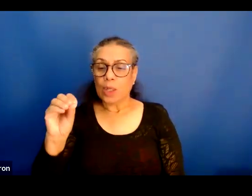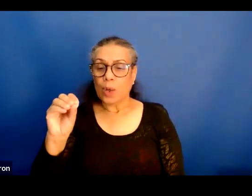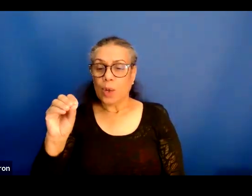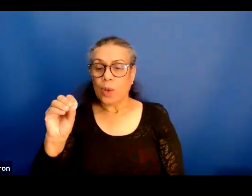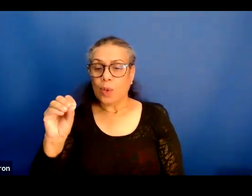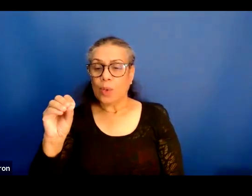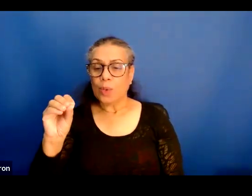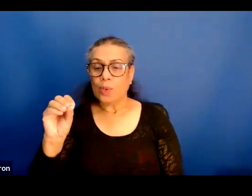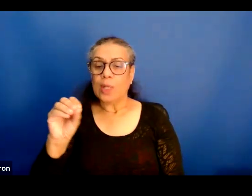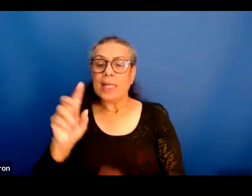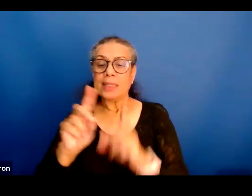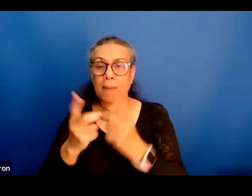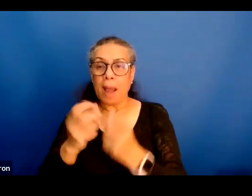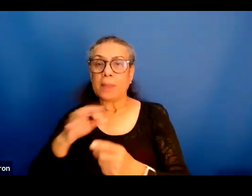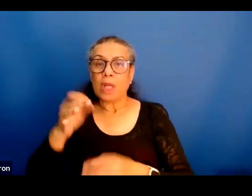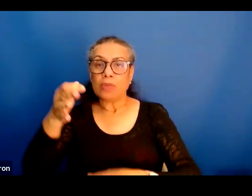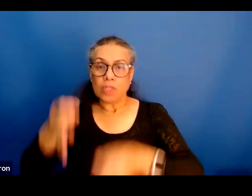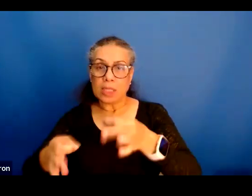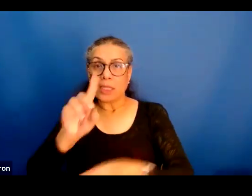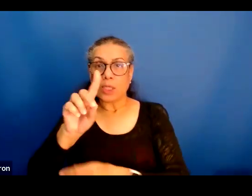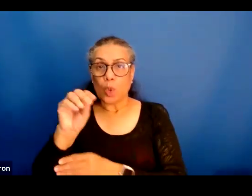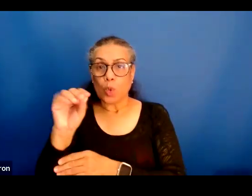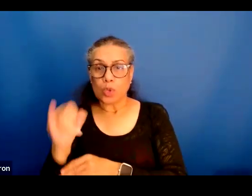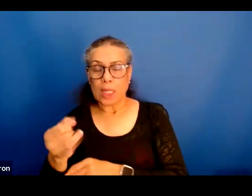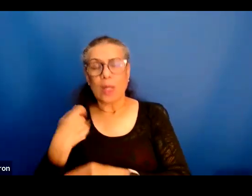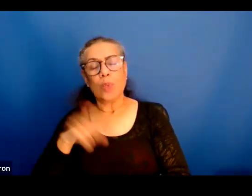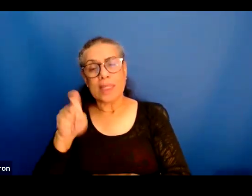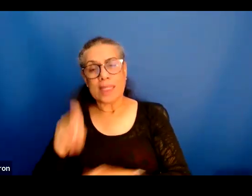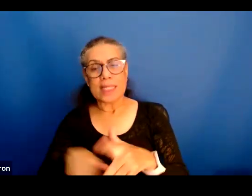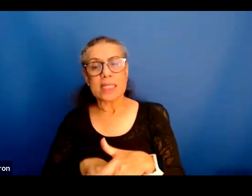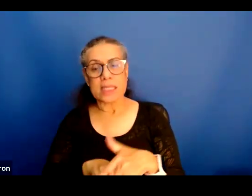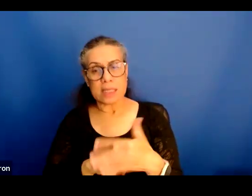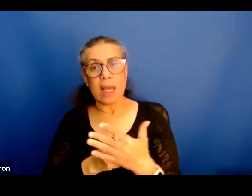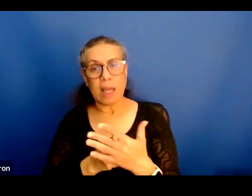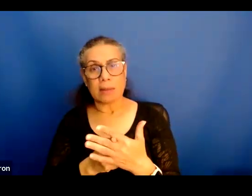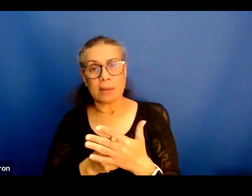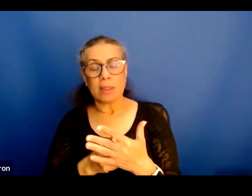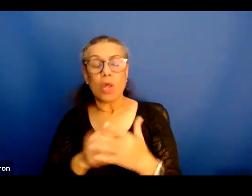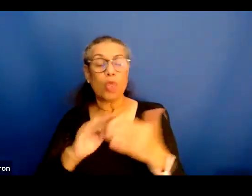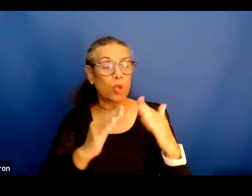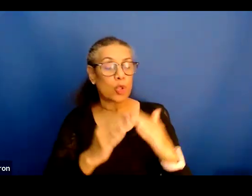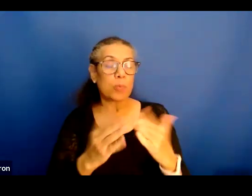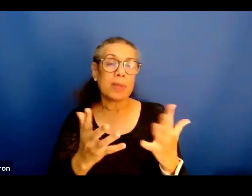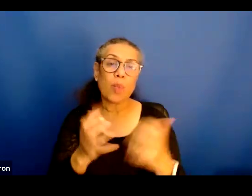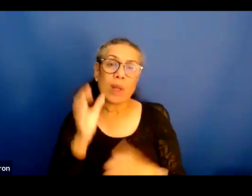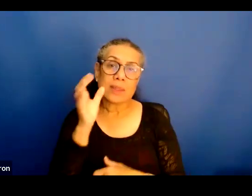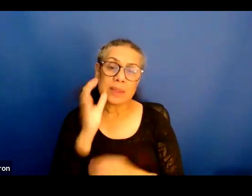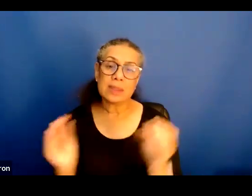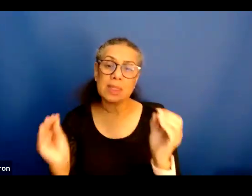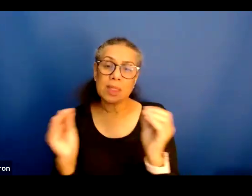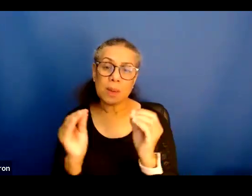may be defunct, but I think we all agree BPS should still 30 report. seconds. The community would still like to see